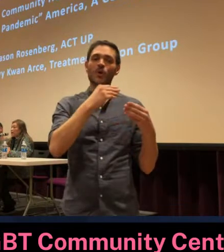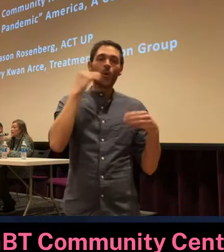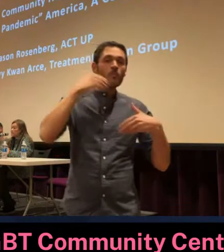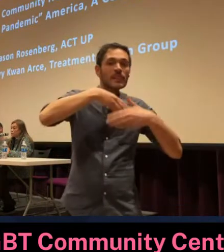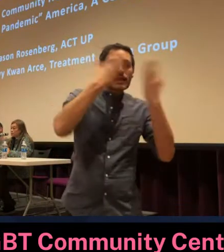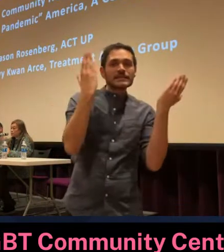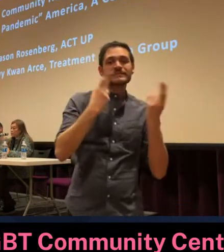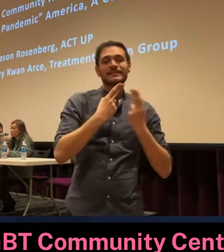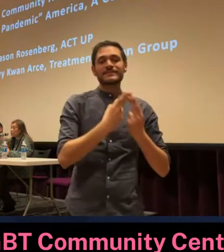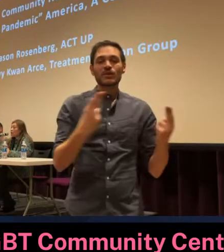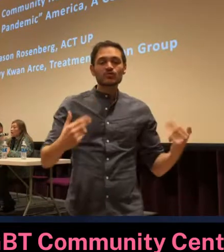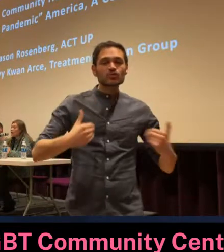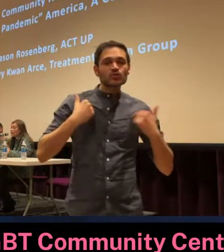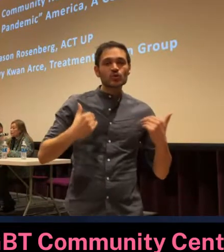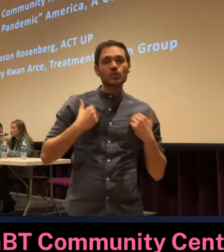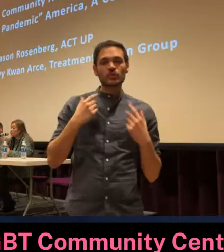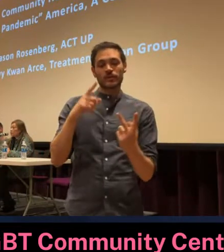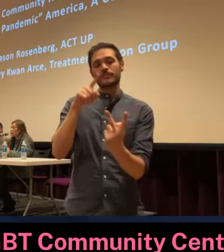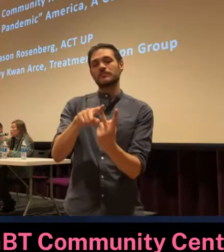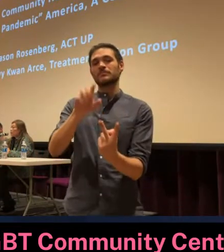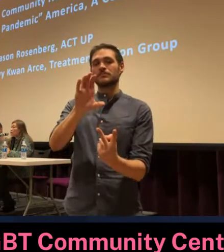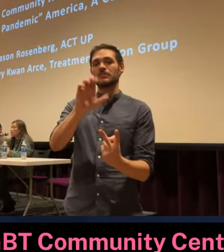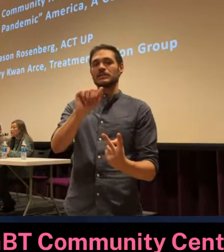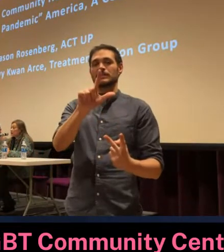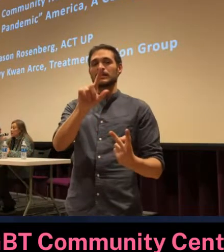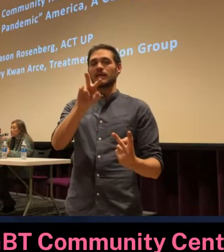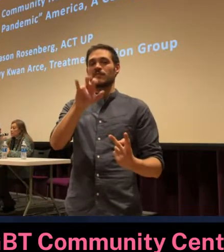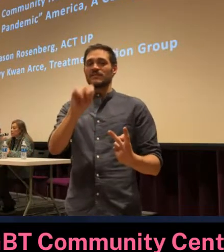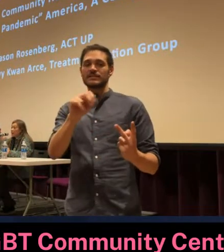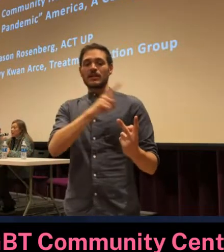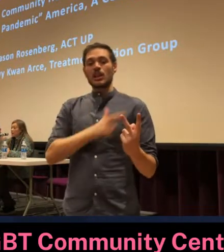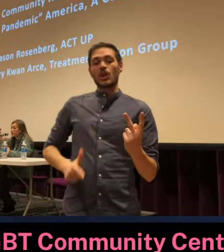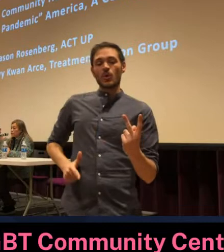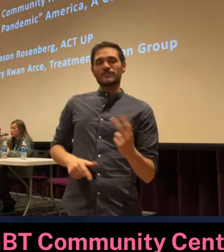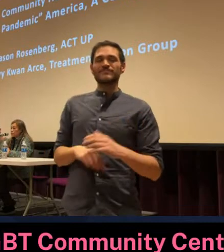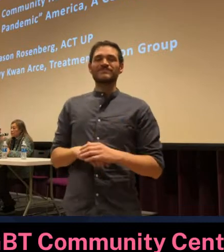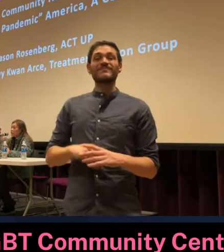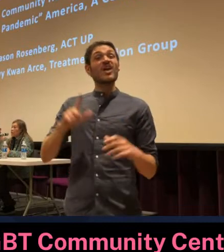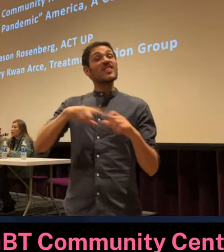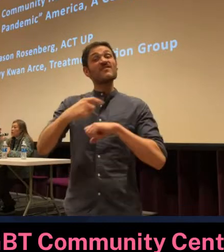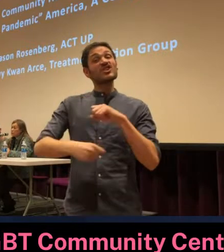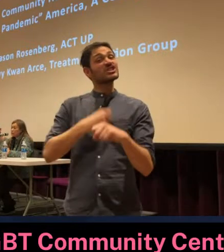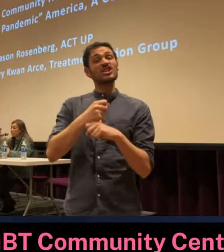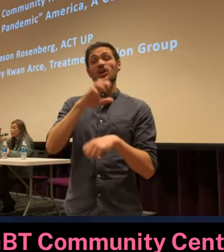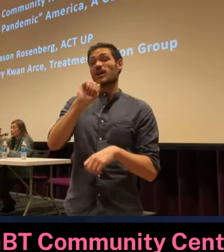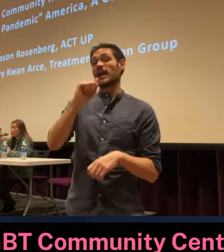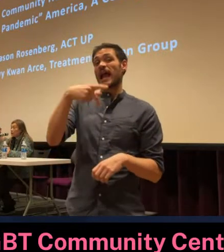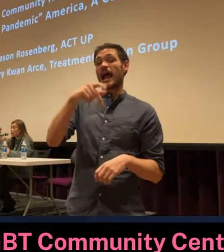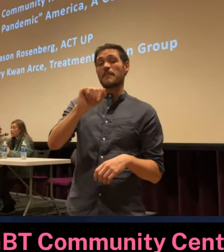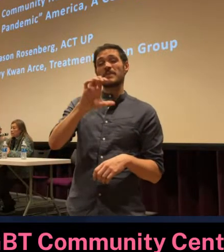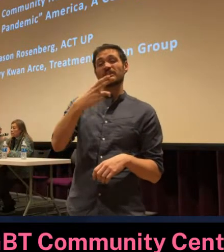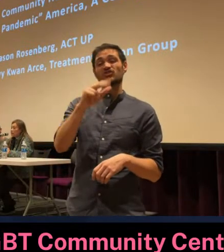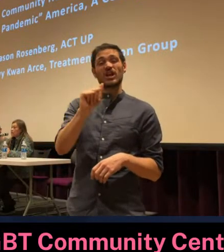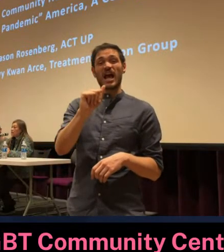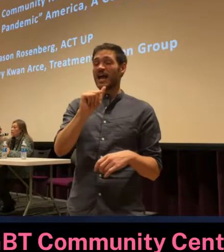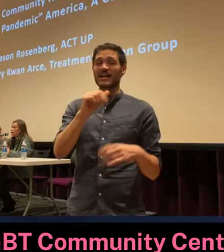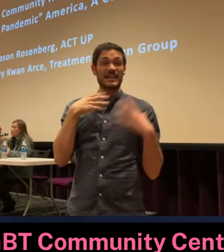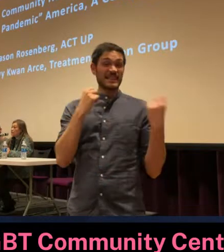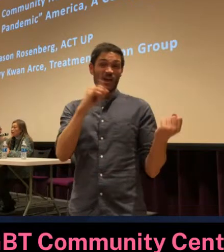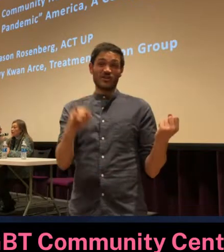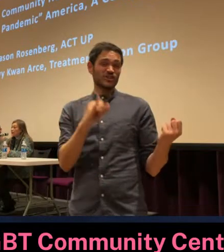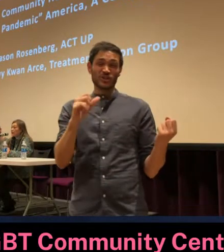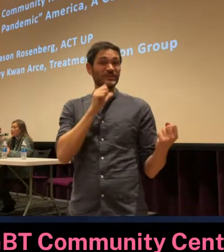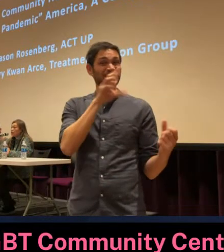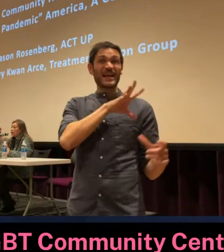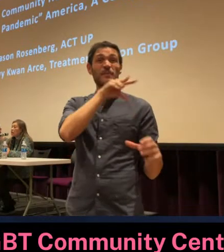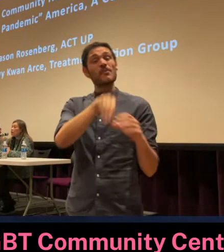Lord and asked them to be there. The first year I was not able to get Aperture to be there, and that was really important for me. That's an Asian